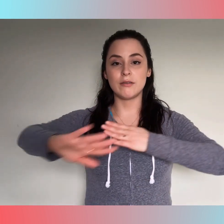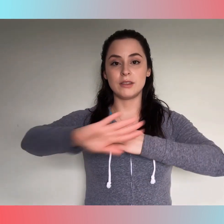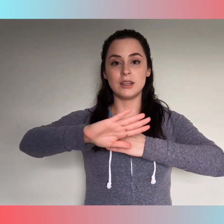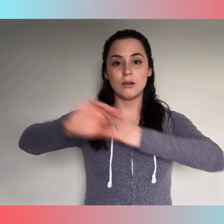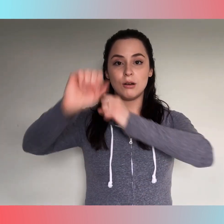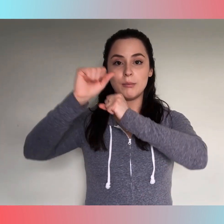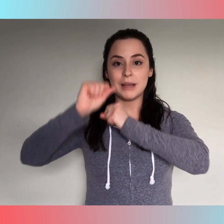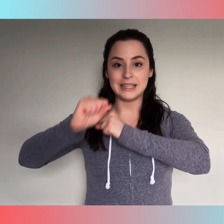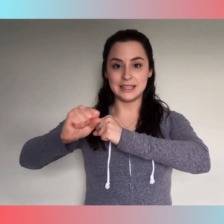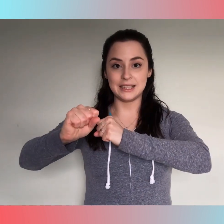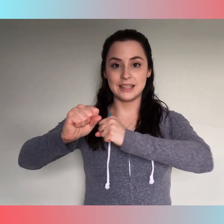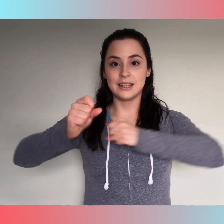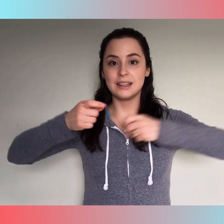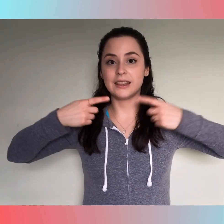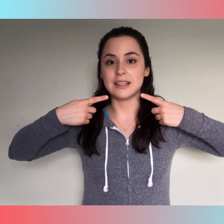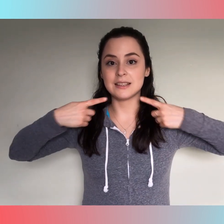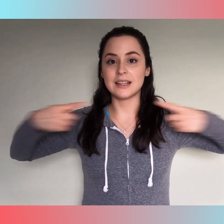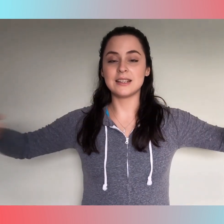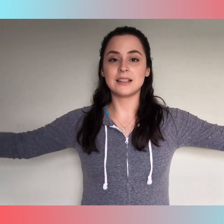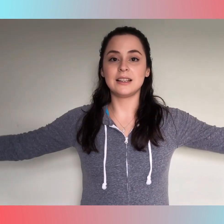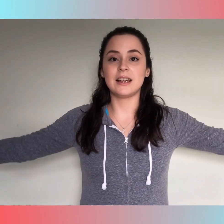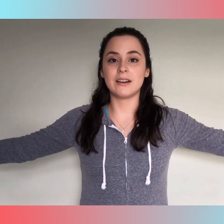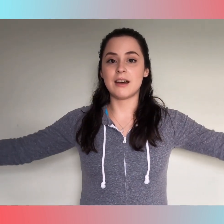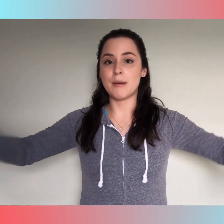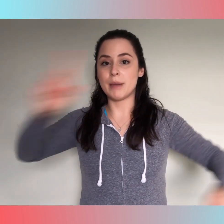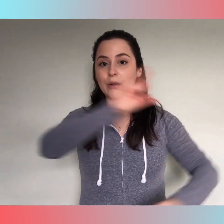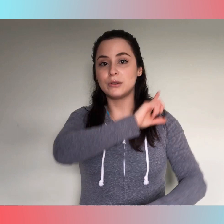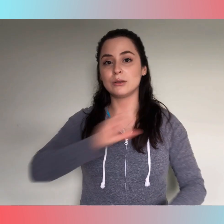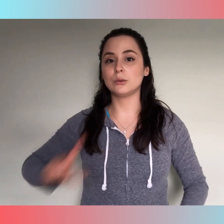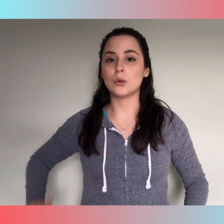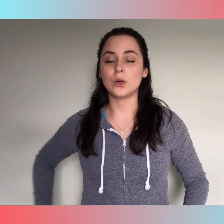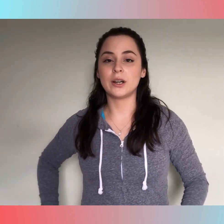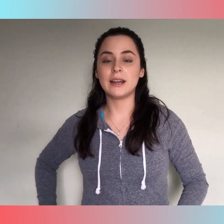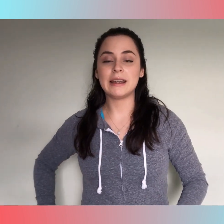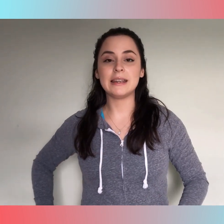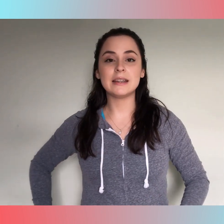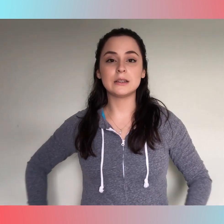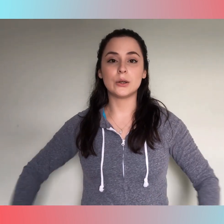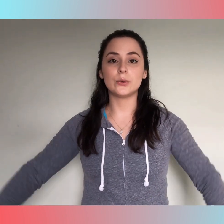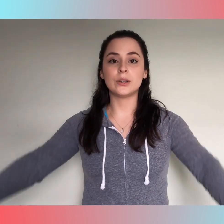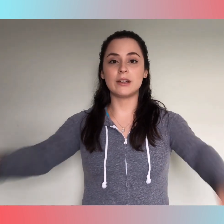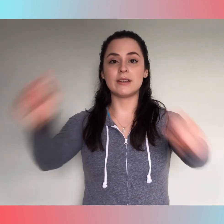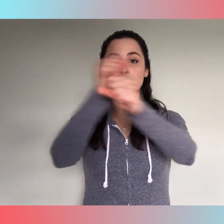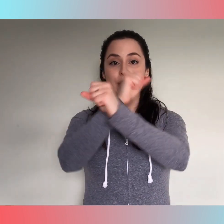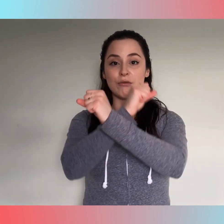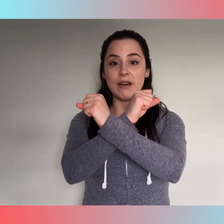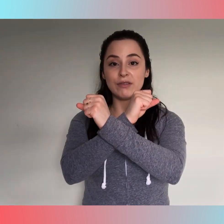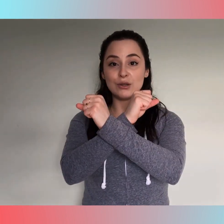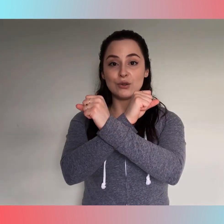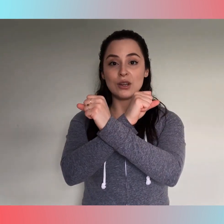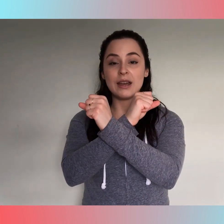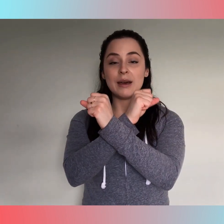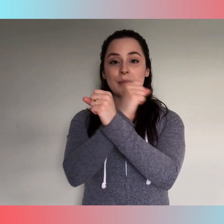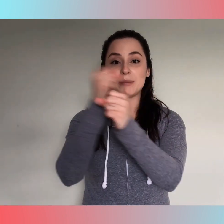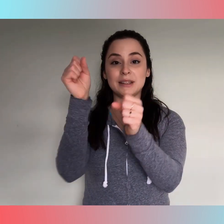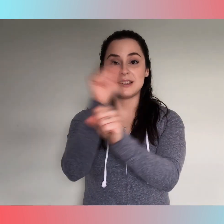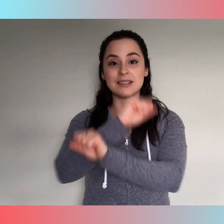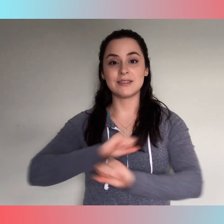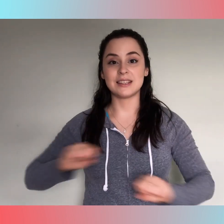the Almighty. This I declare about the Lord. He alone is my refuge, my place of